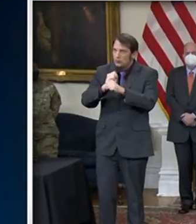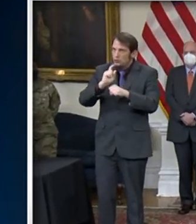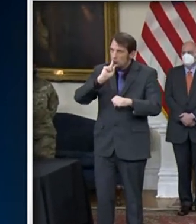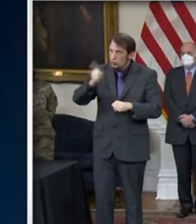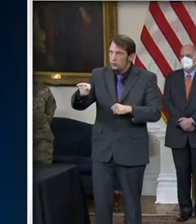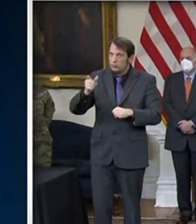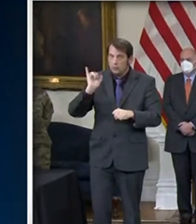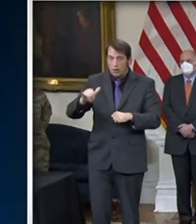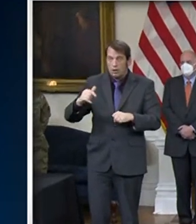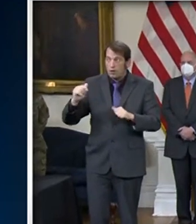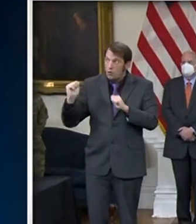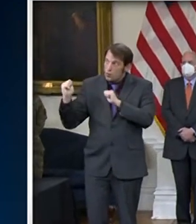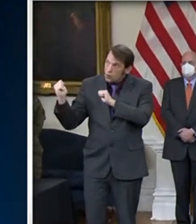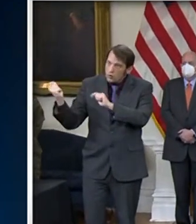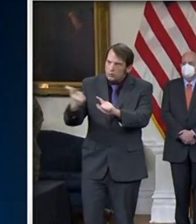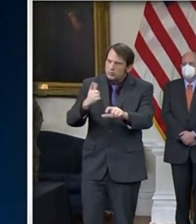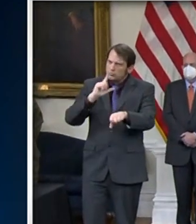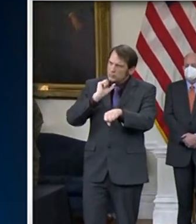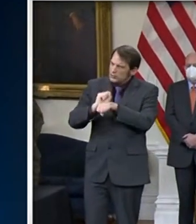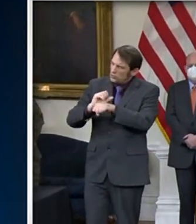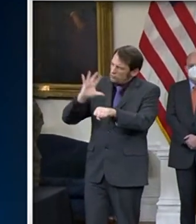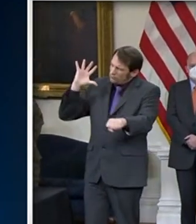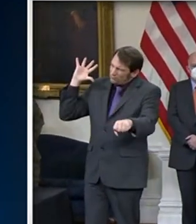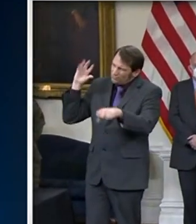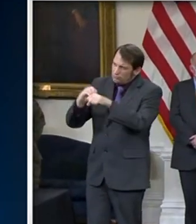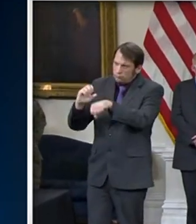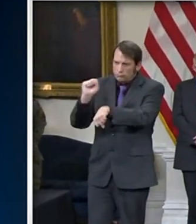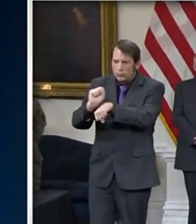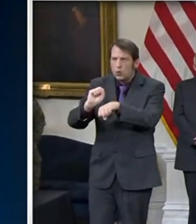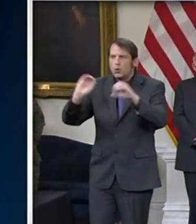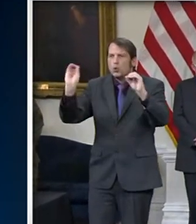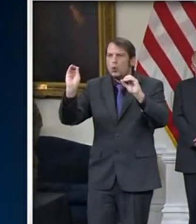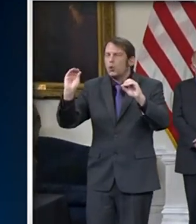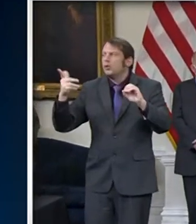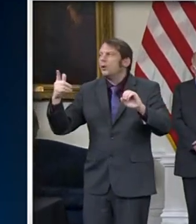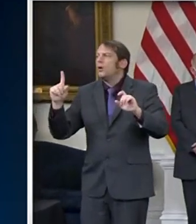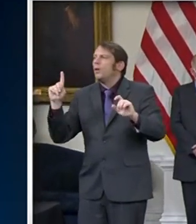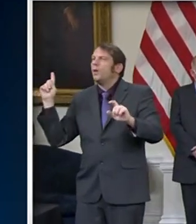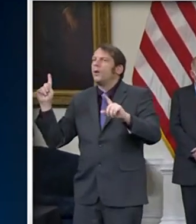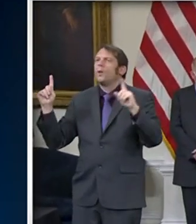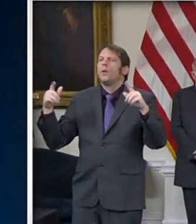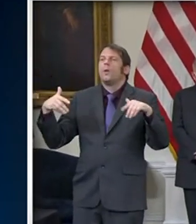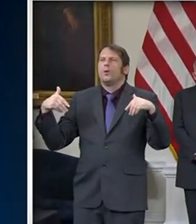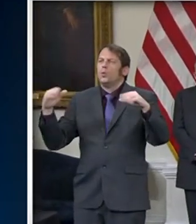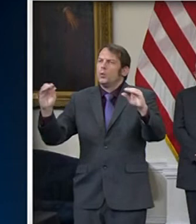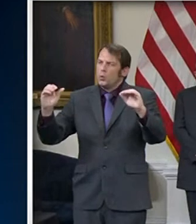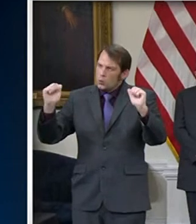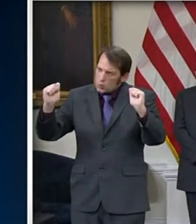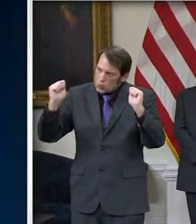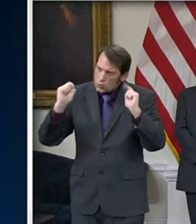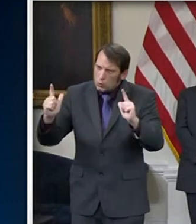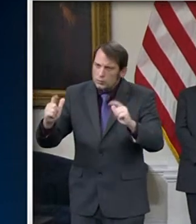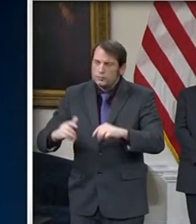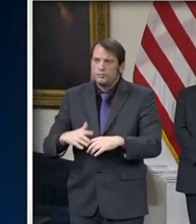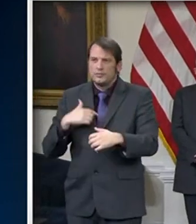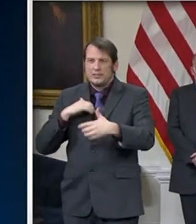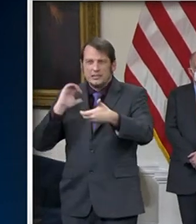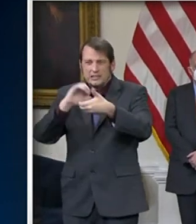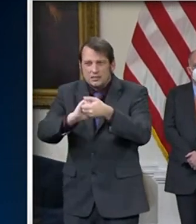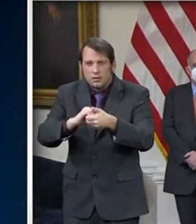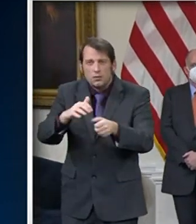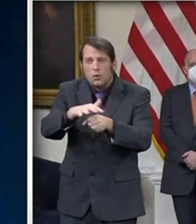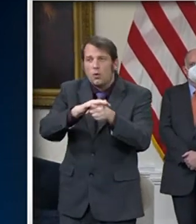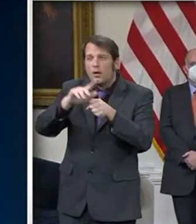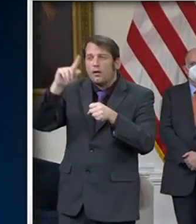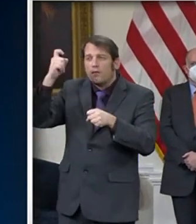deck. It has represented the efforts of all aspects of state and local governments, healthcare systems and hospitals, frontline